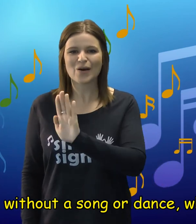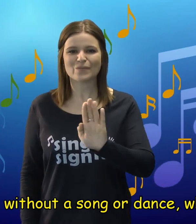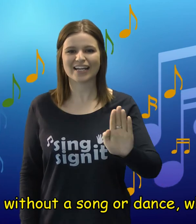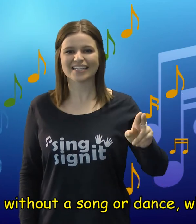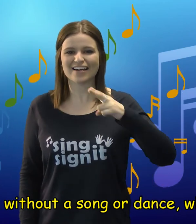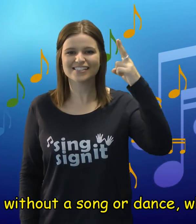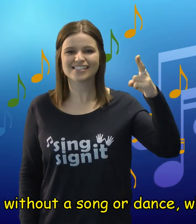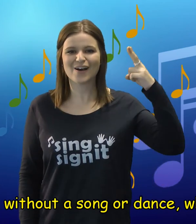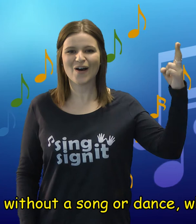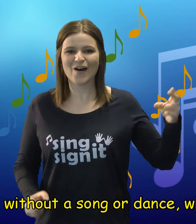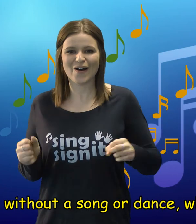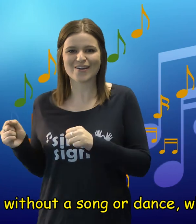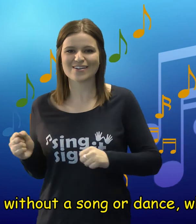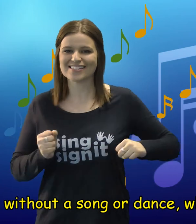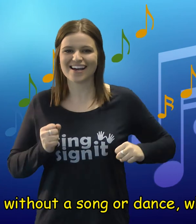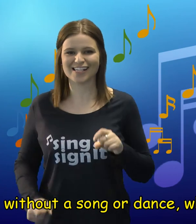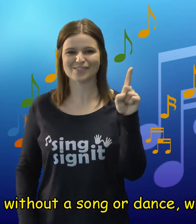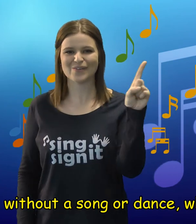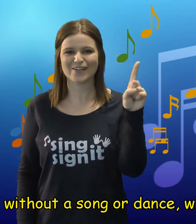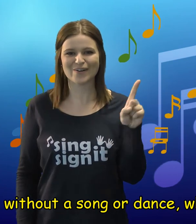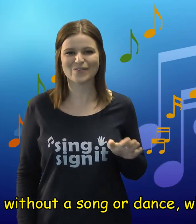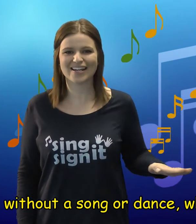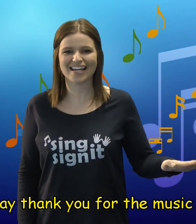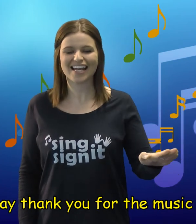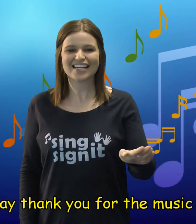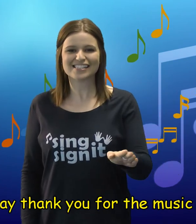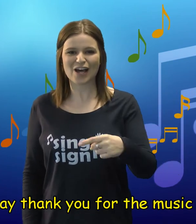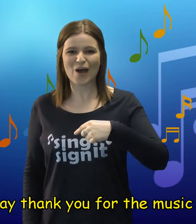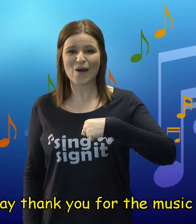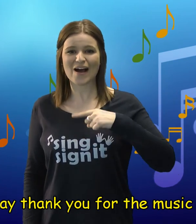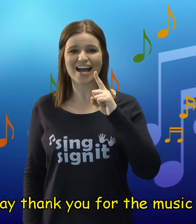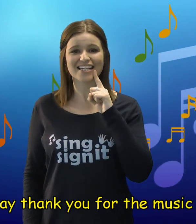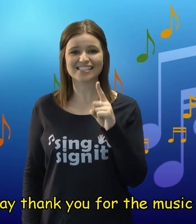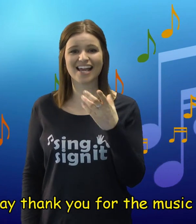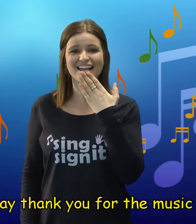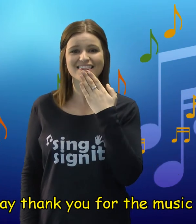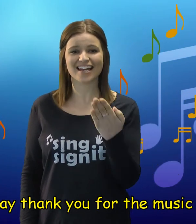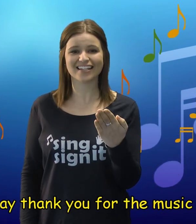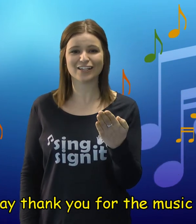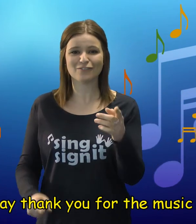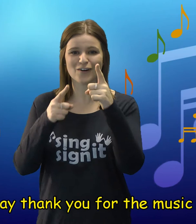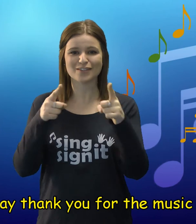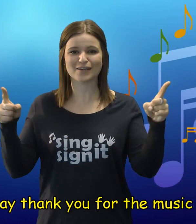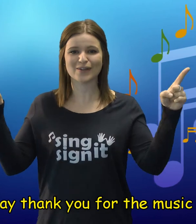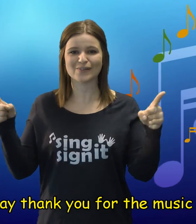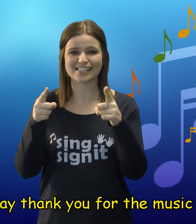Without a song or a dance, what are we? So I say thank you for the music,